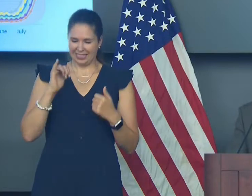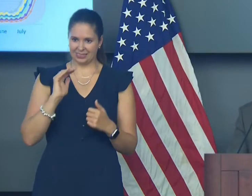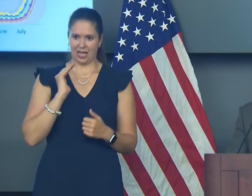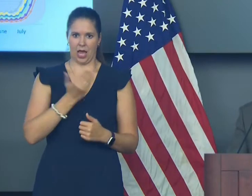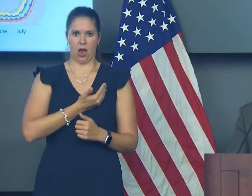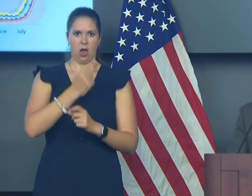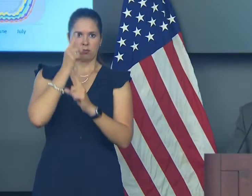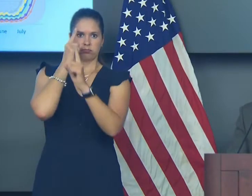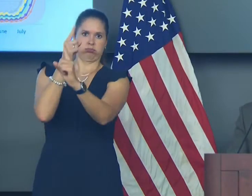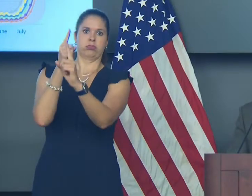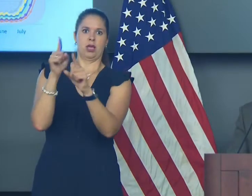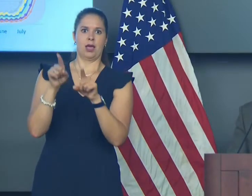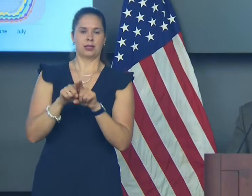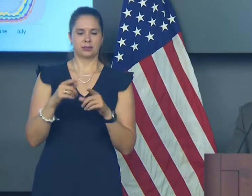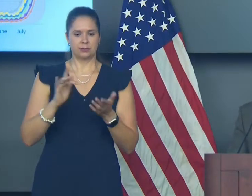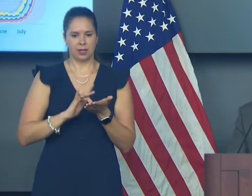that.